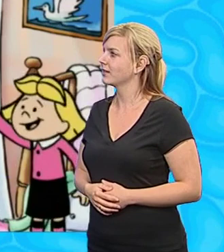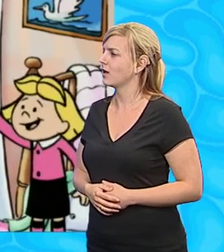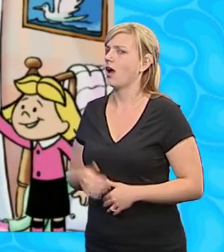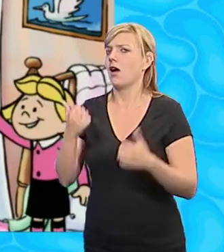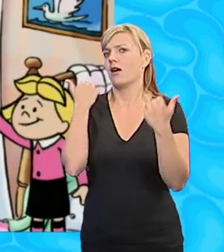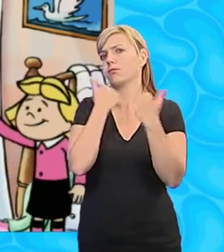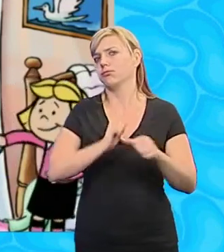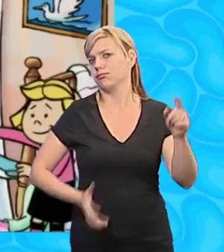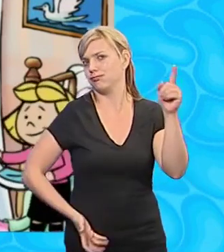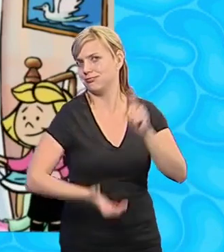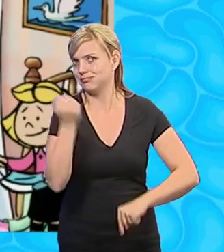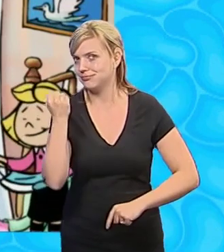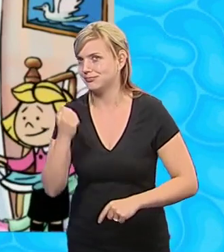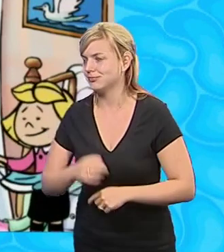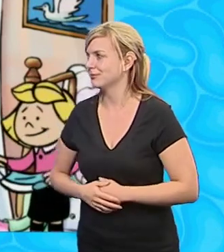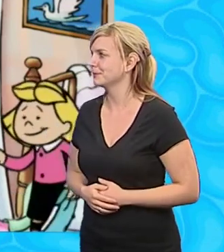Here it is.